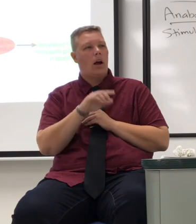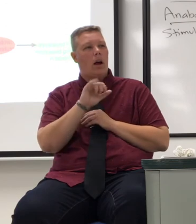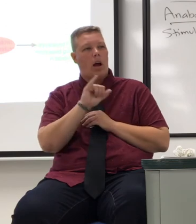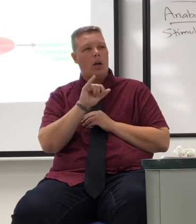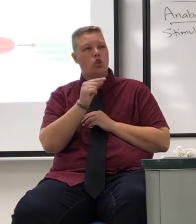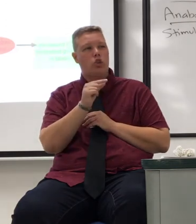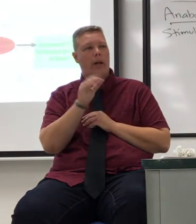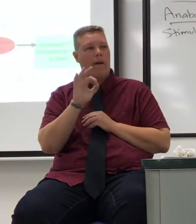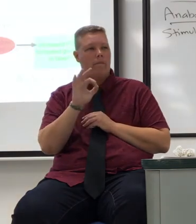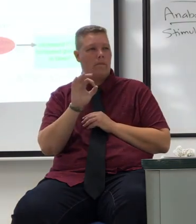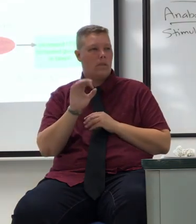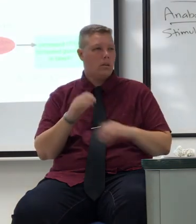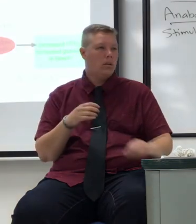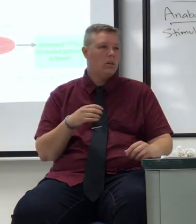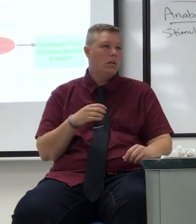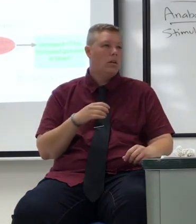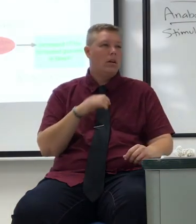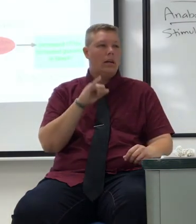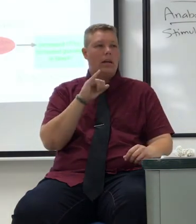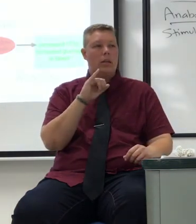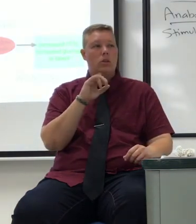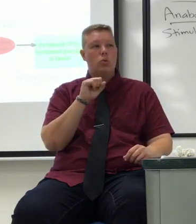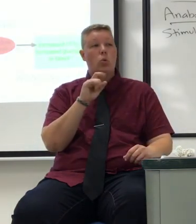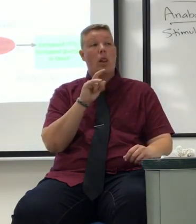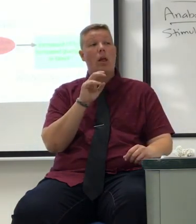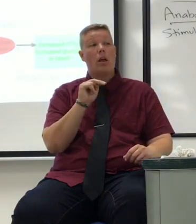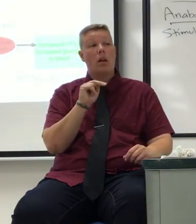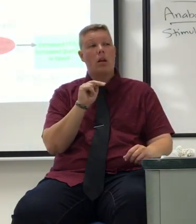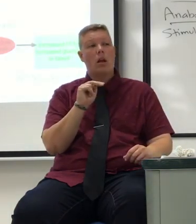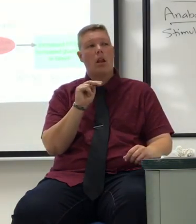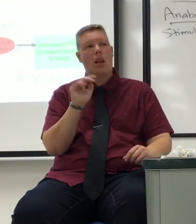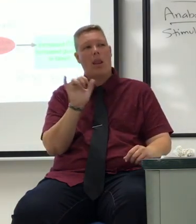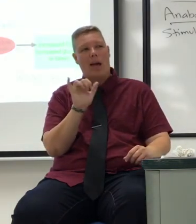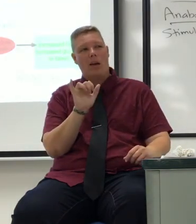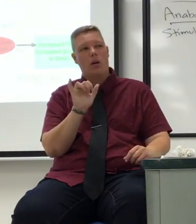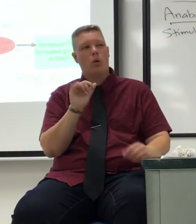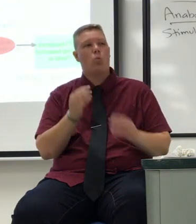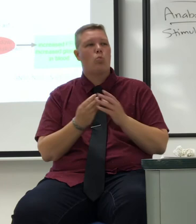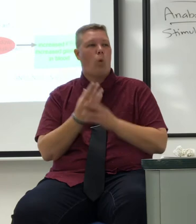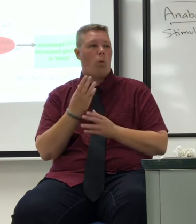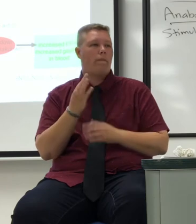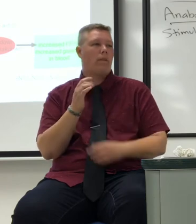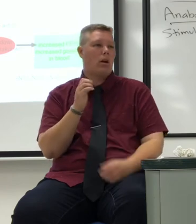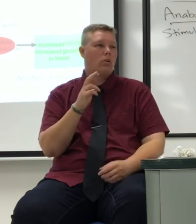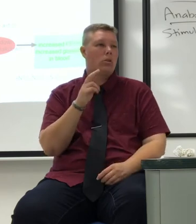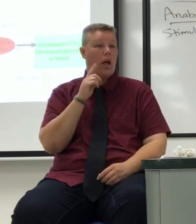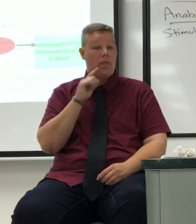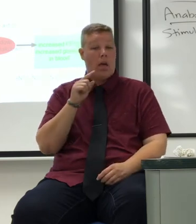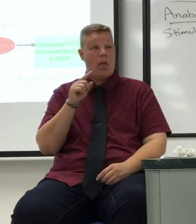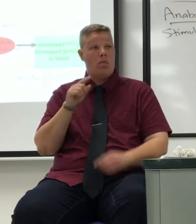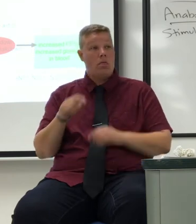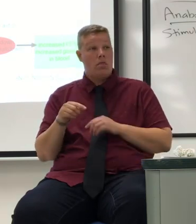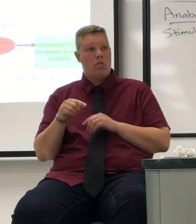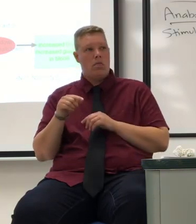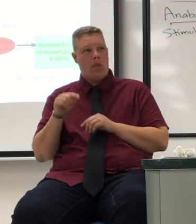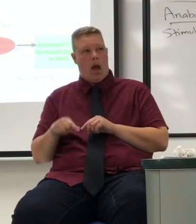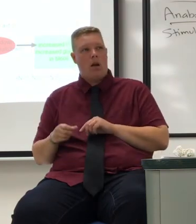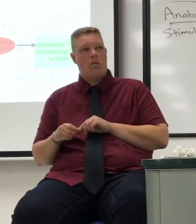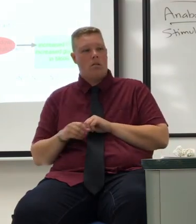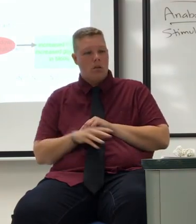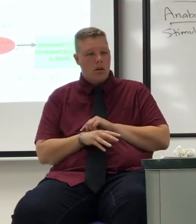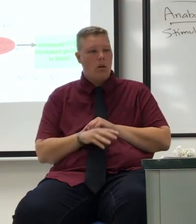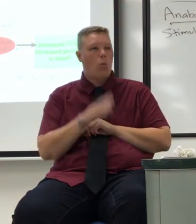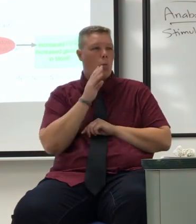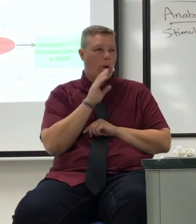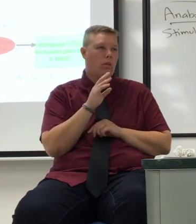IGFs, insulin-like growth factors, and they will do the tissue building things. They'll, like I say on the